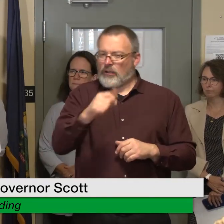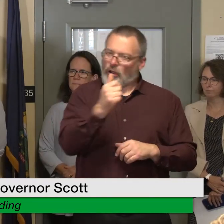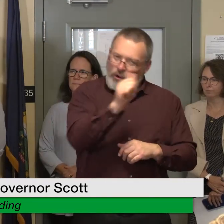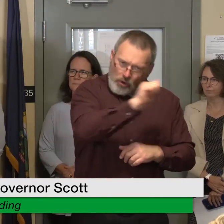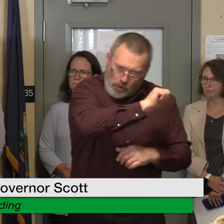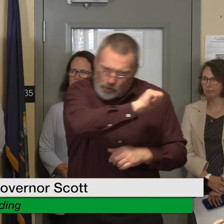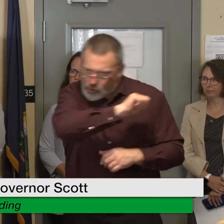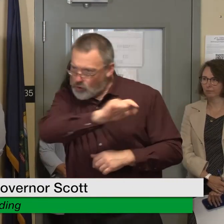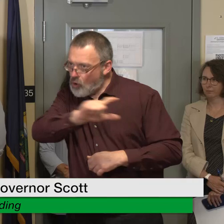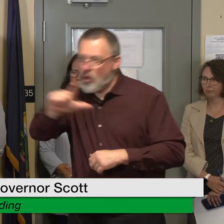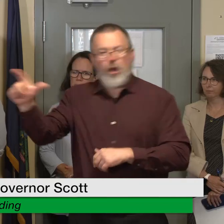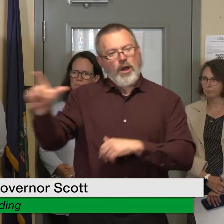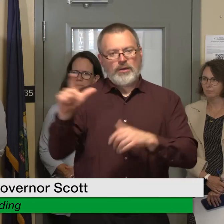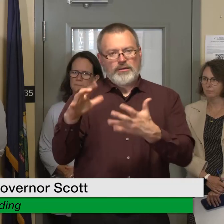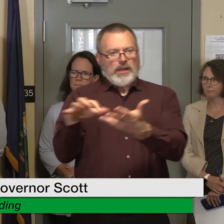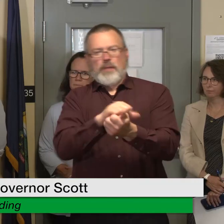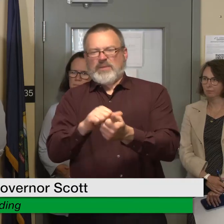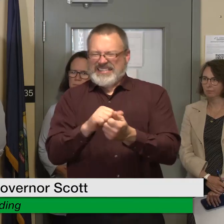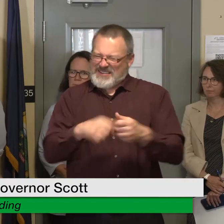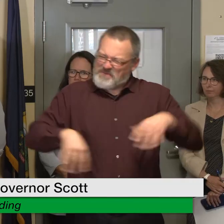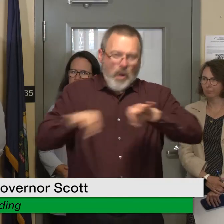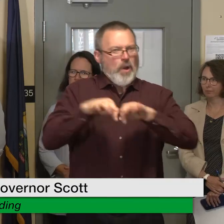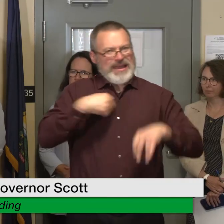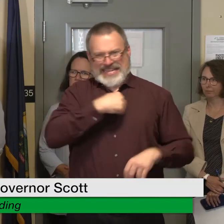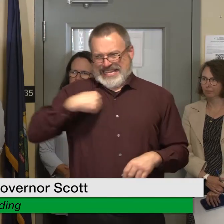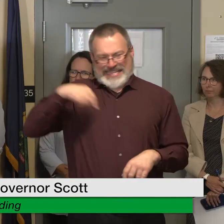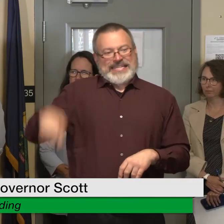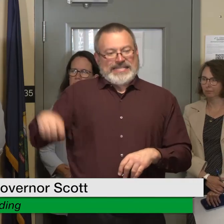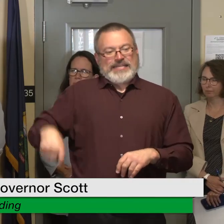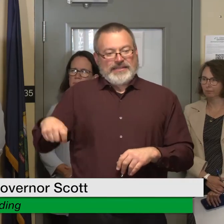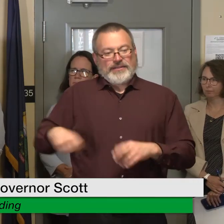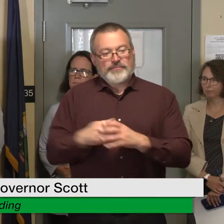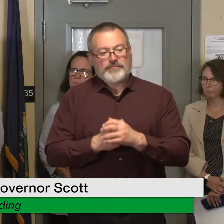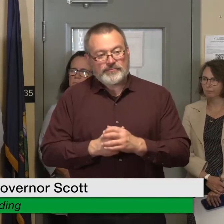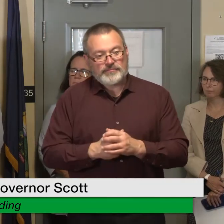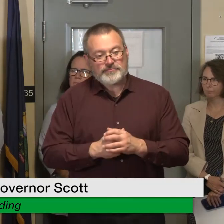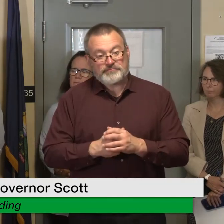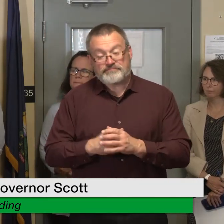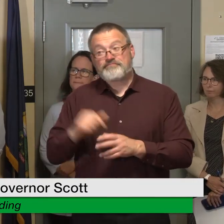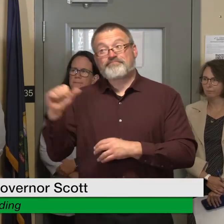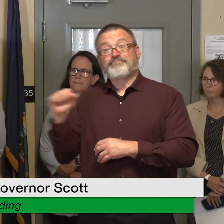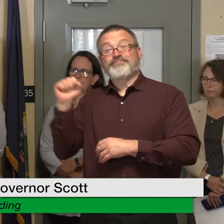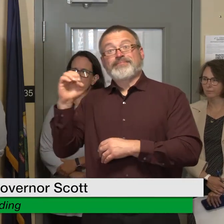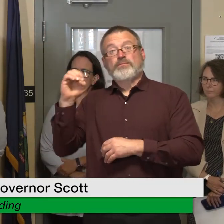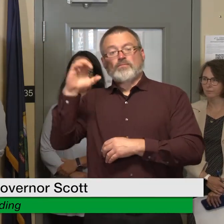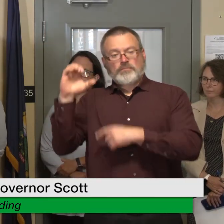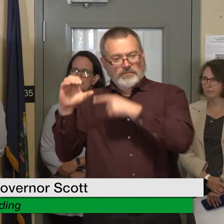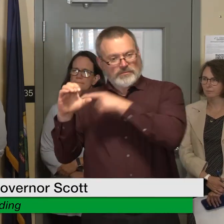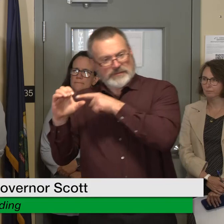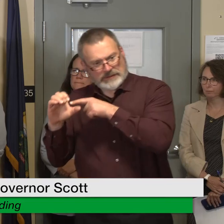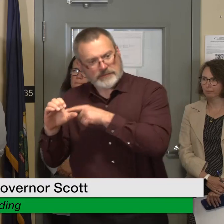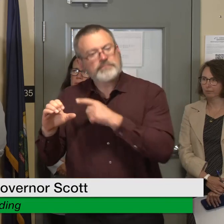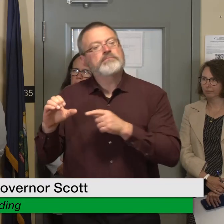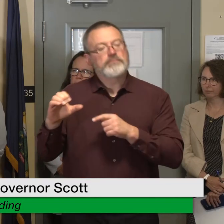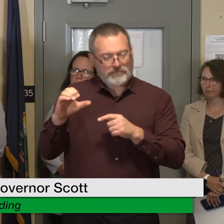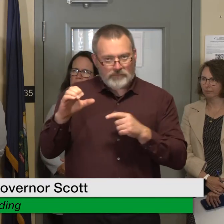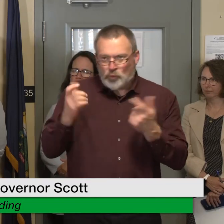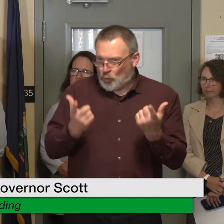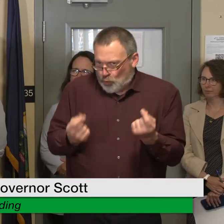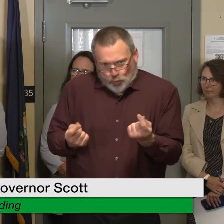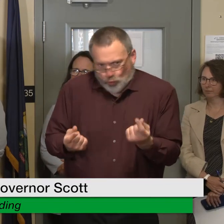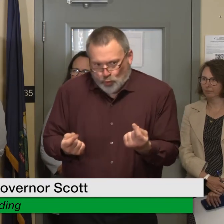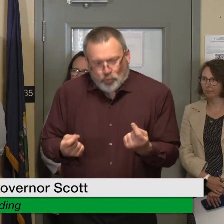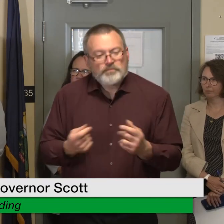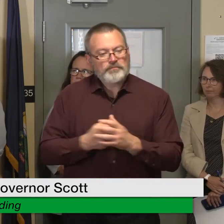I also want to mention what we're doing in the Emergency Operations Center. Our EOC remains active. Our